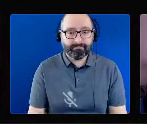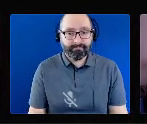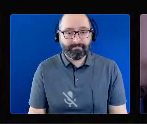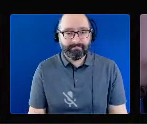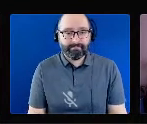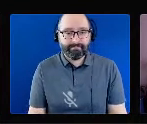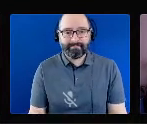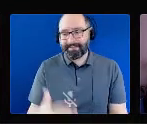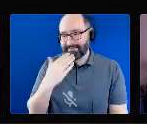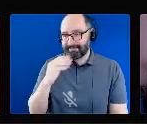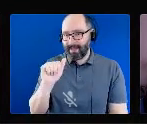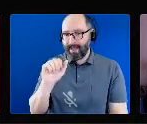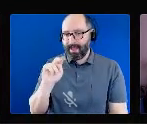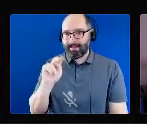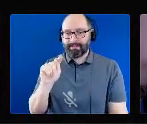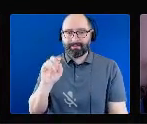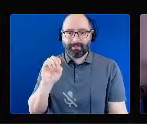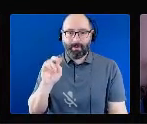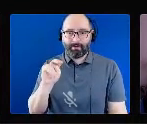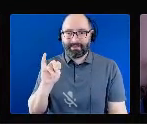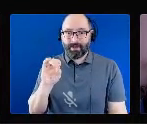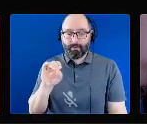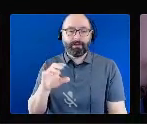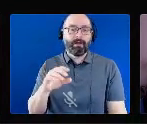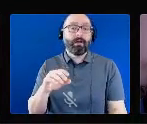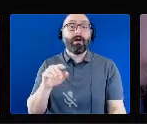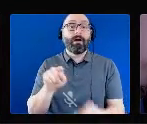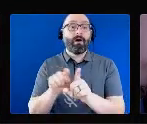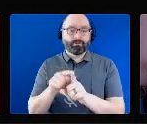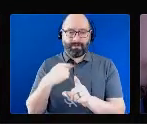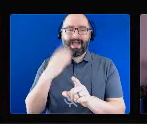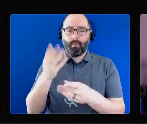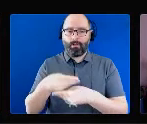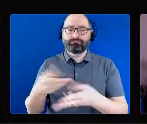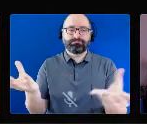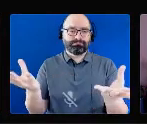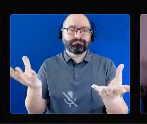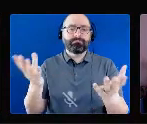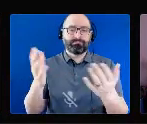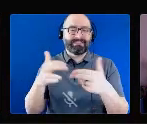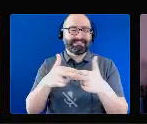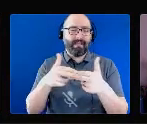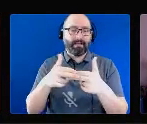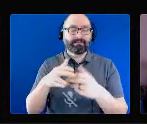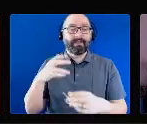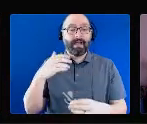Thanks, Antonio. And yes, there's a way to get my slides for reference. They're in a